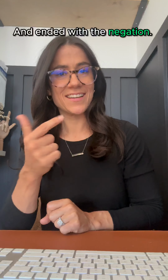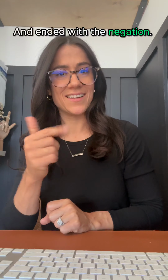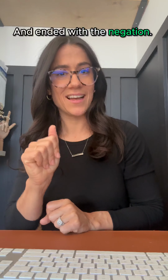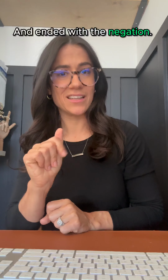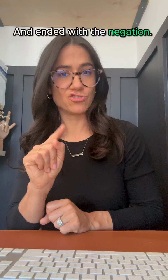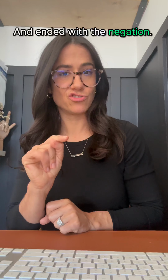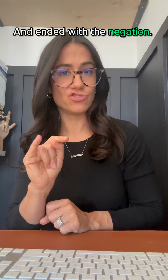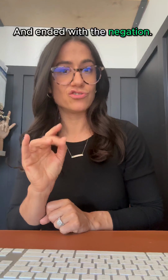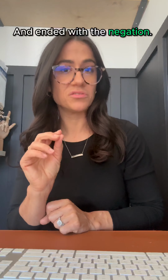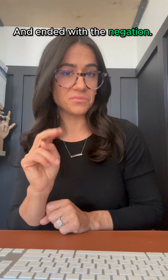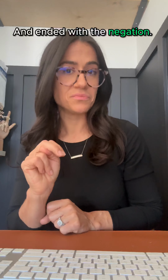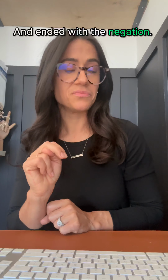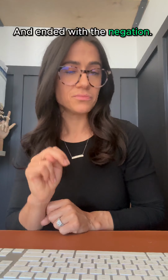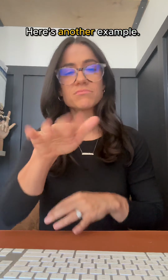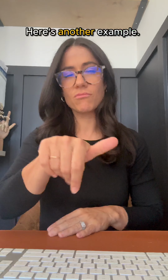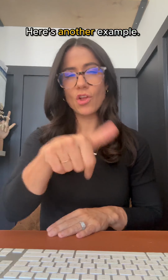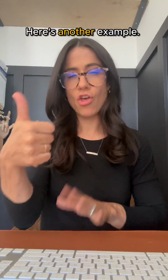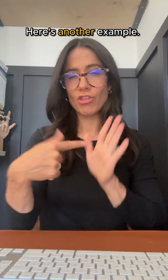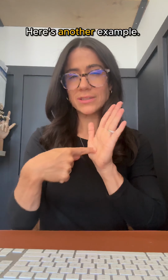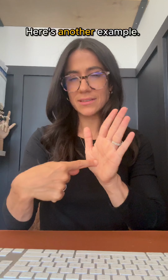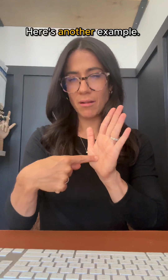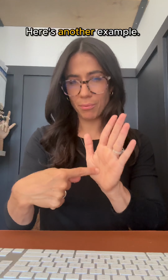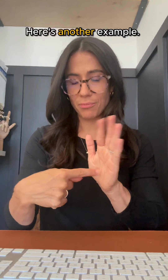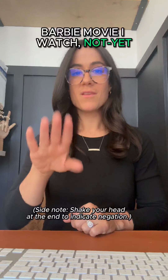negation? Here's another example.